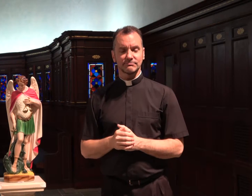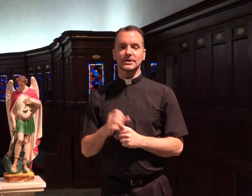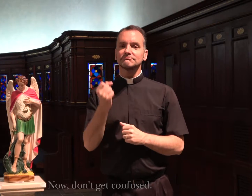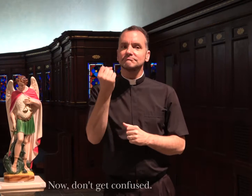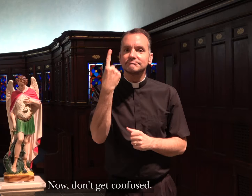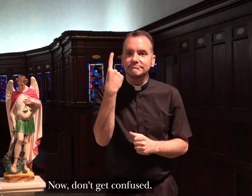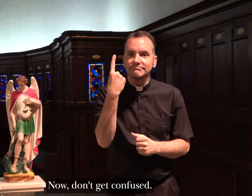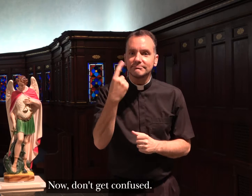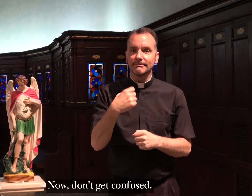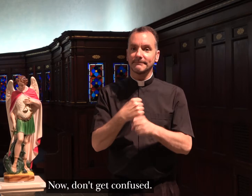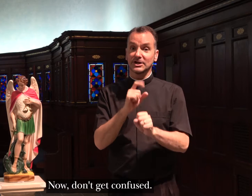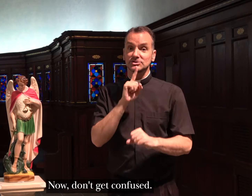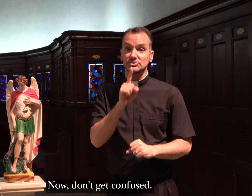Now don't get confused.